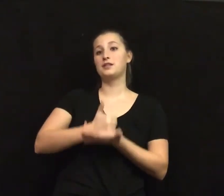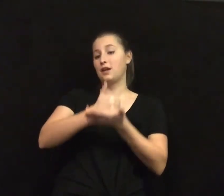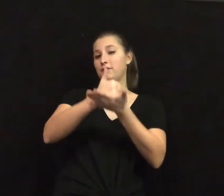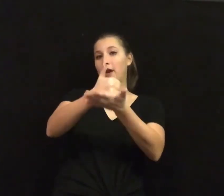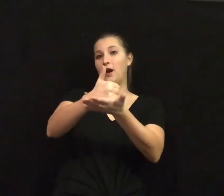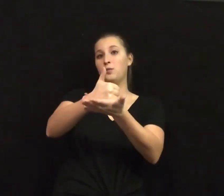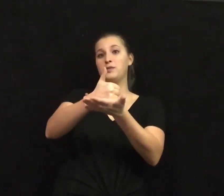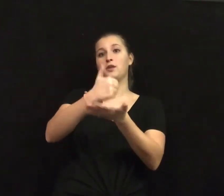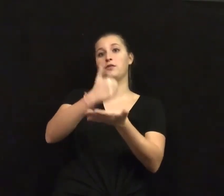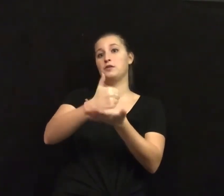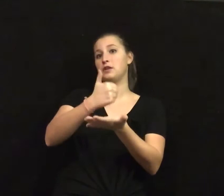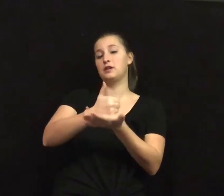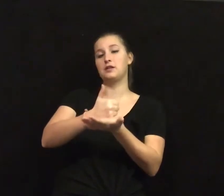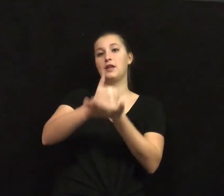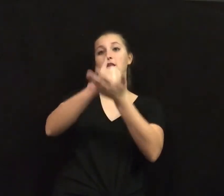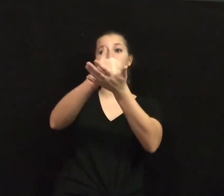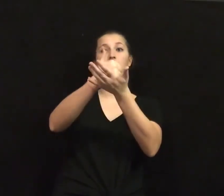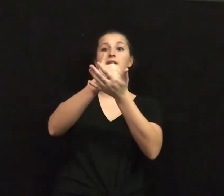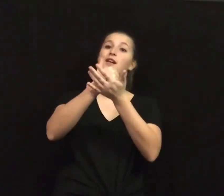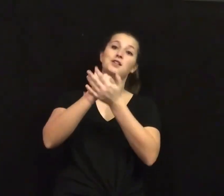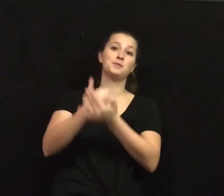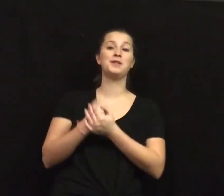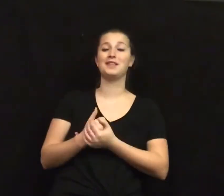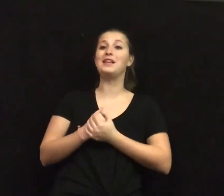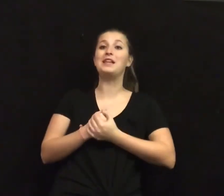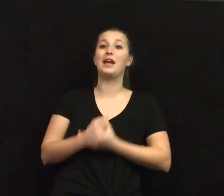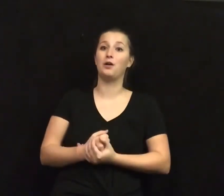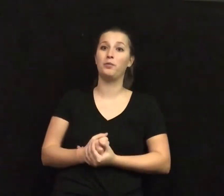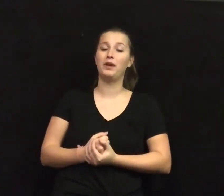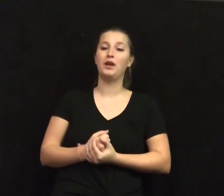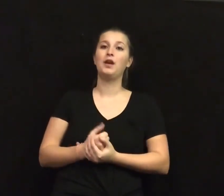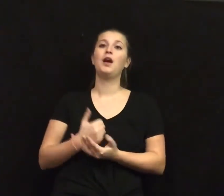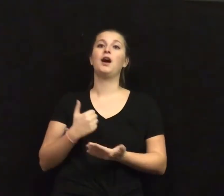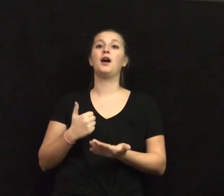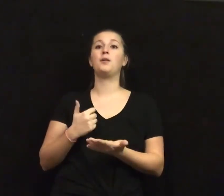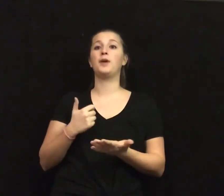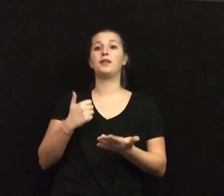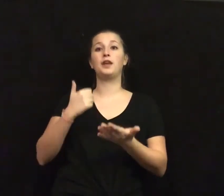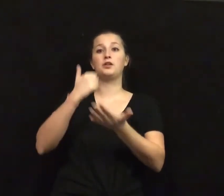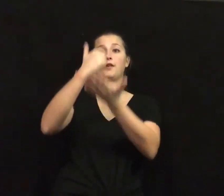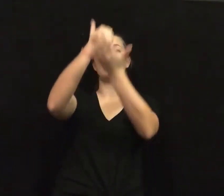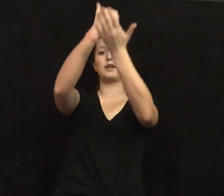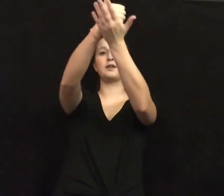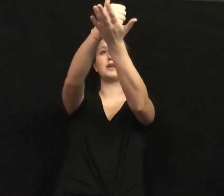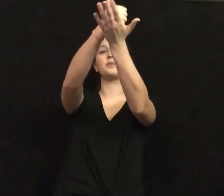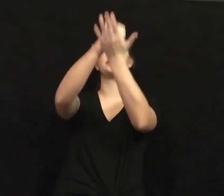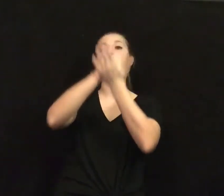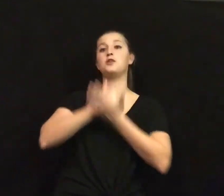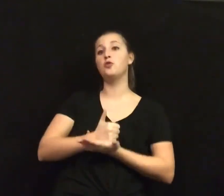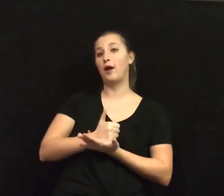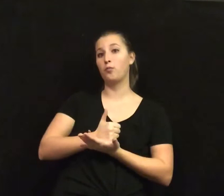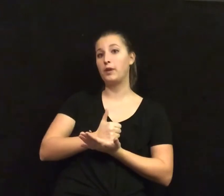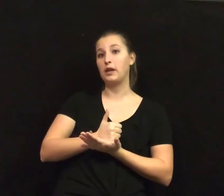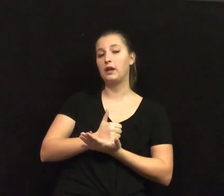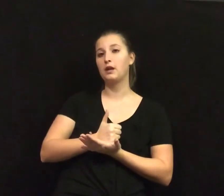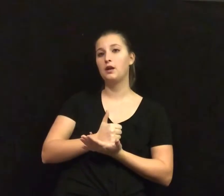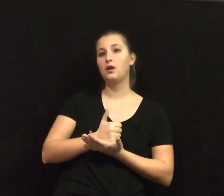sign for help, so if you see this or this, that just means they need help. And they could direct it, they could say, please, you help me,